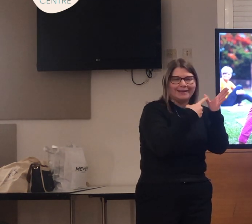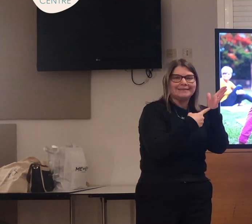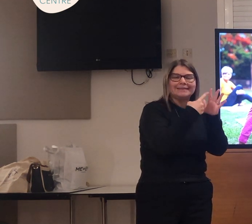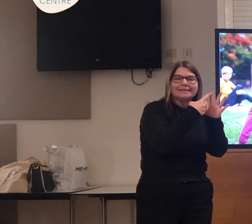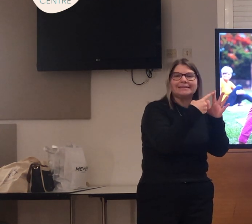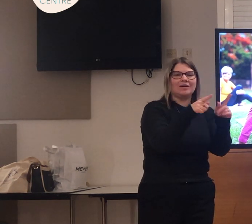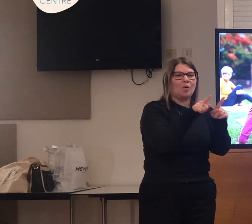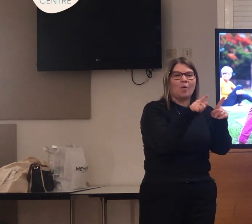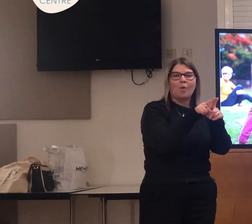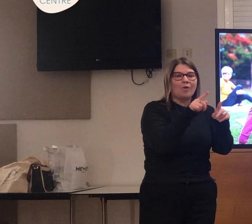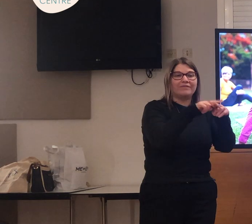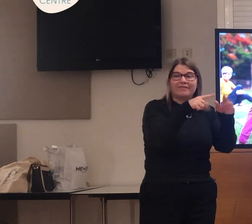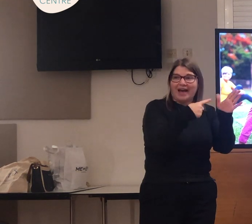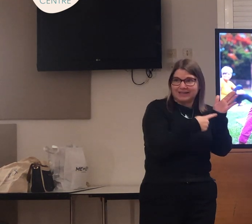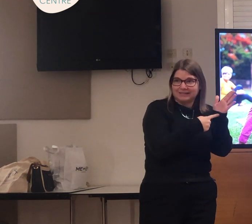calories.